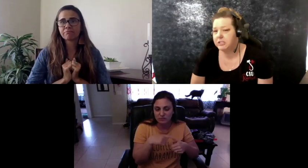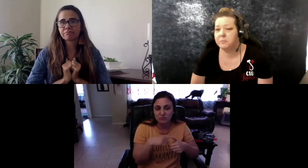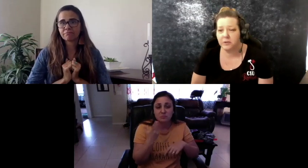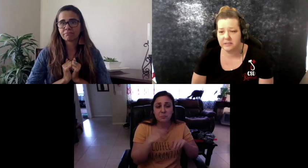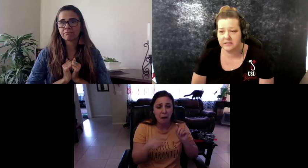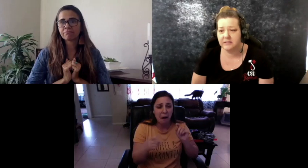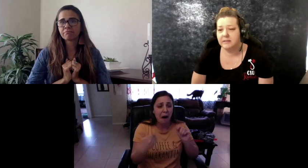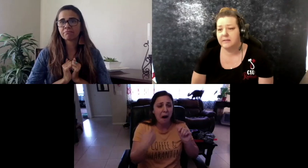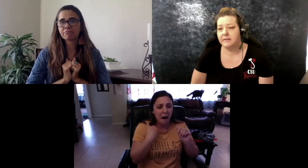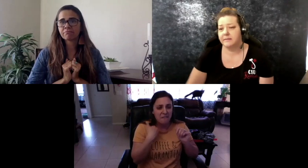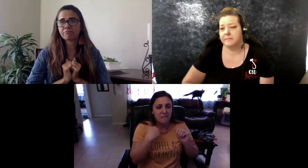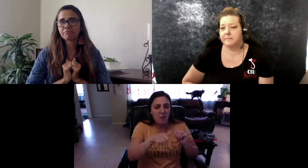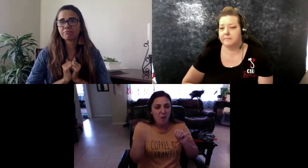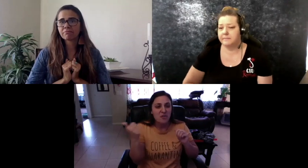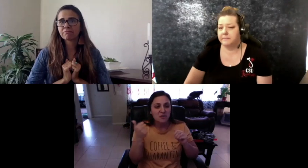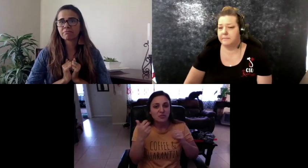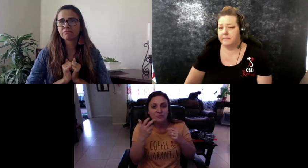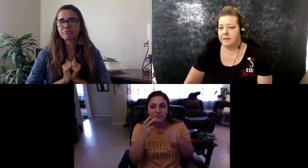mentioned, sports.